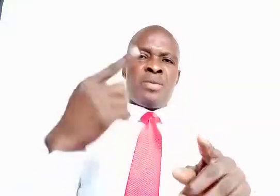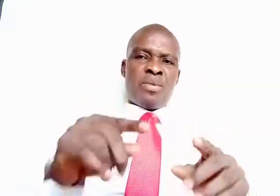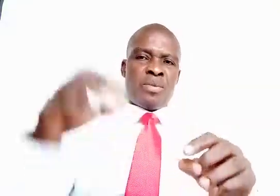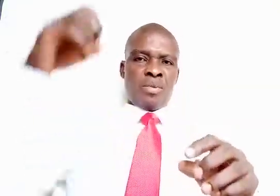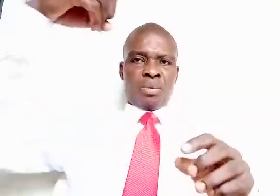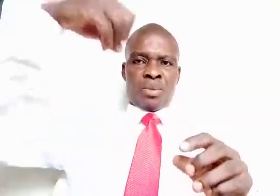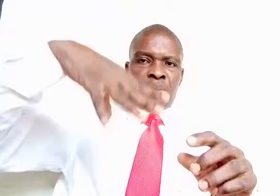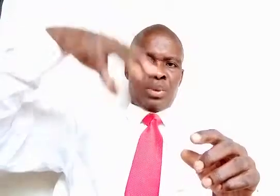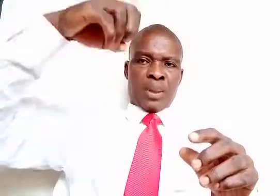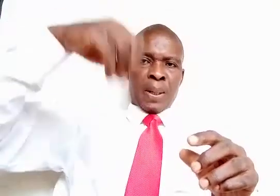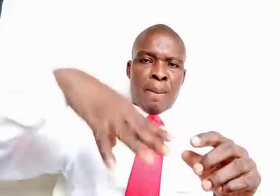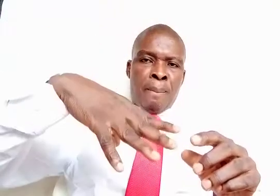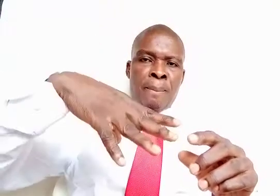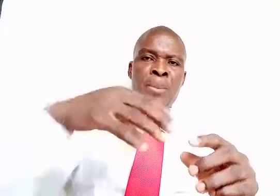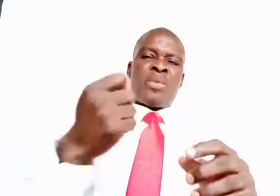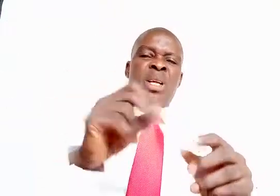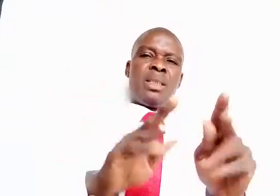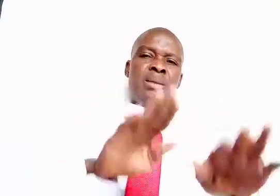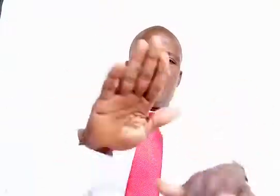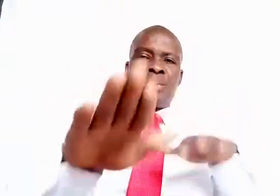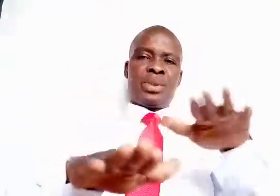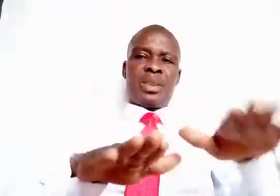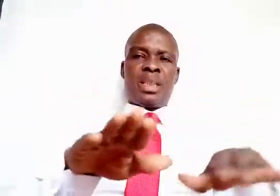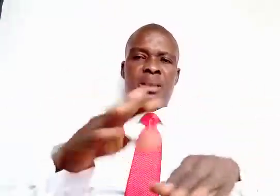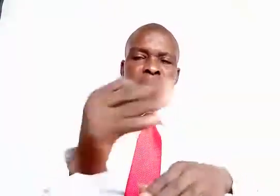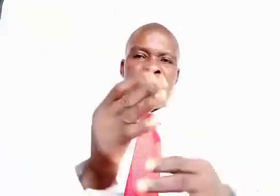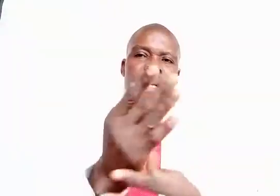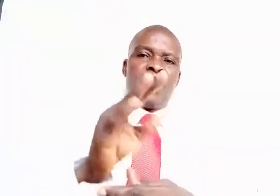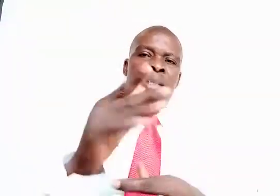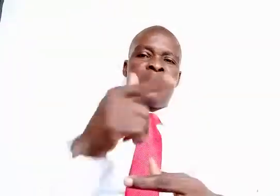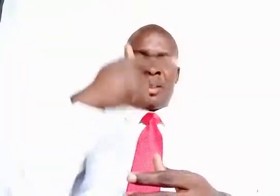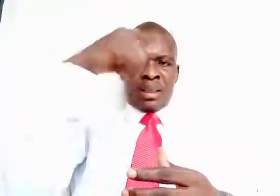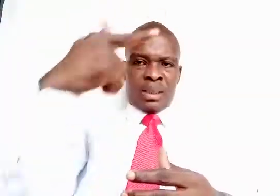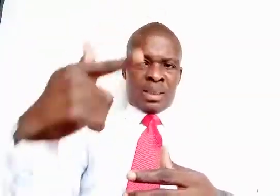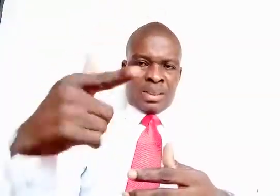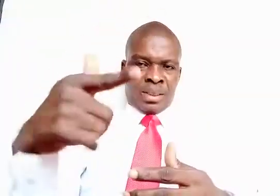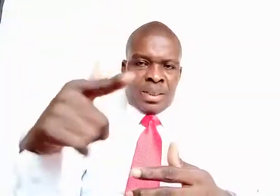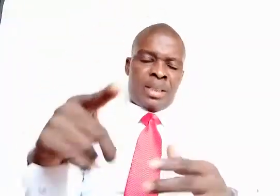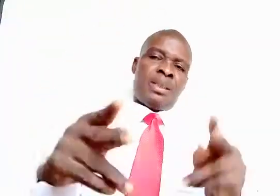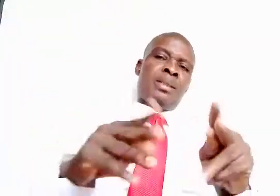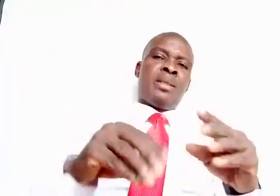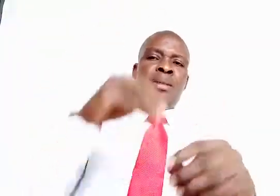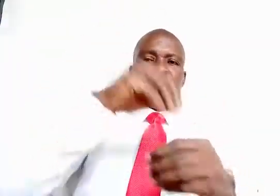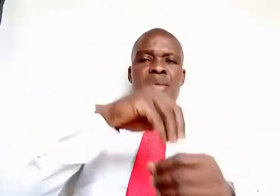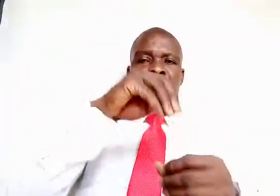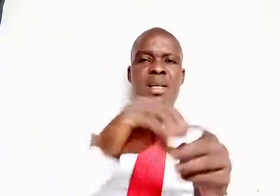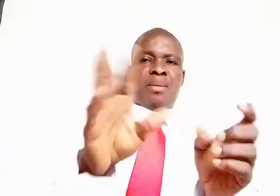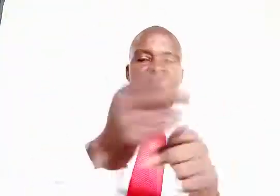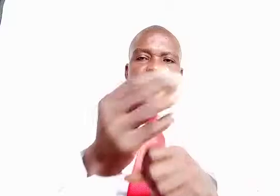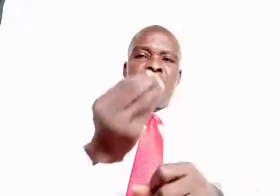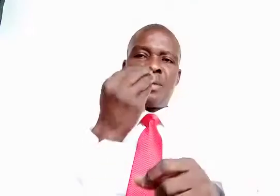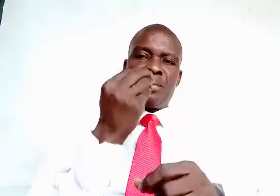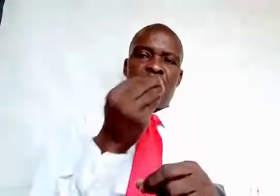Photosynthesis: the process by which green plants manufacture their own food in the presence of sunlight. Cell: